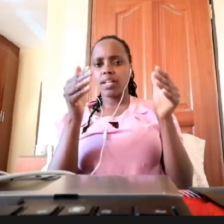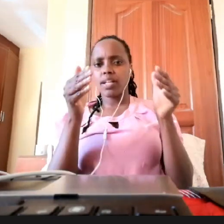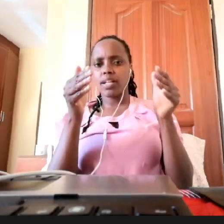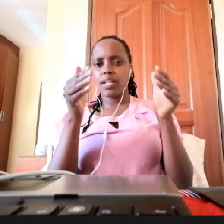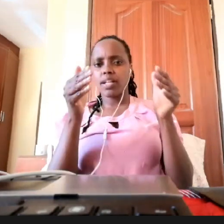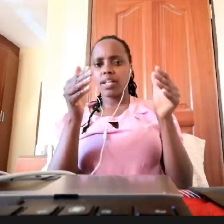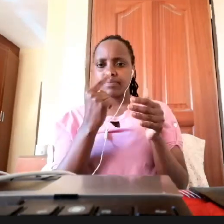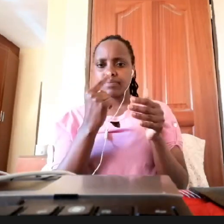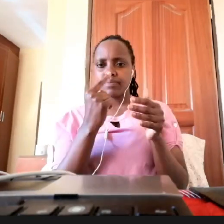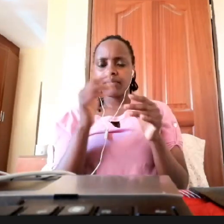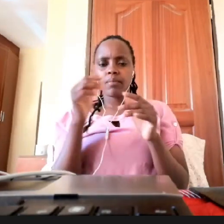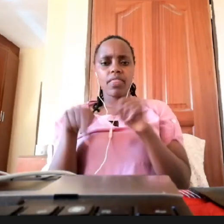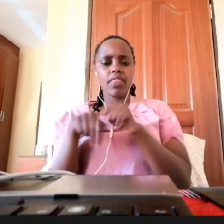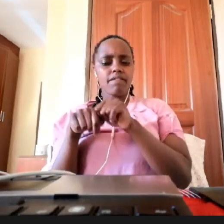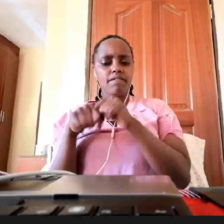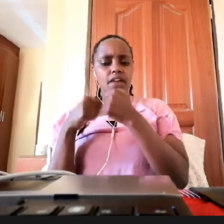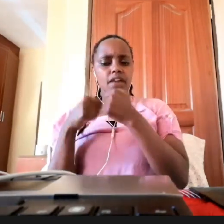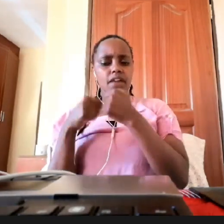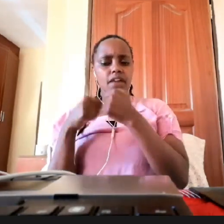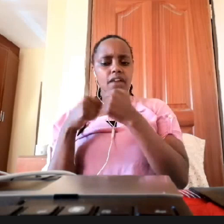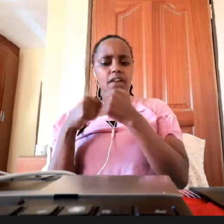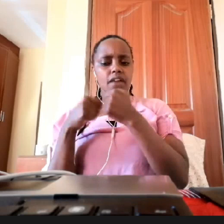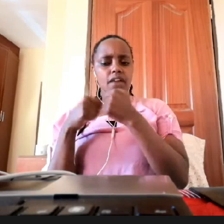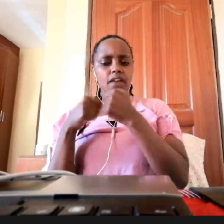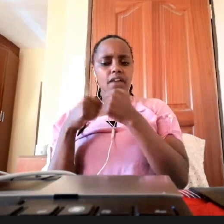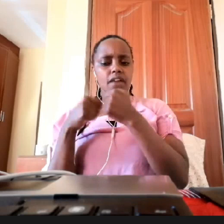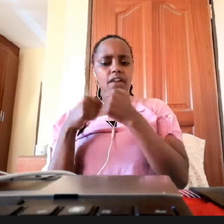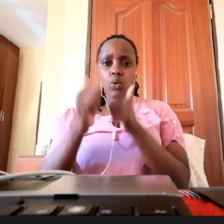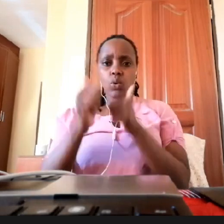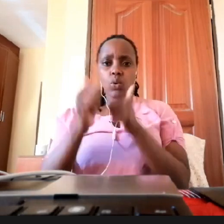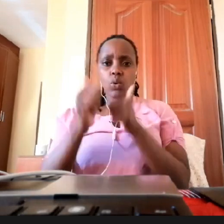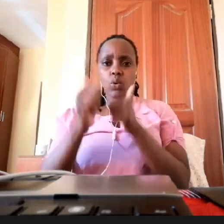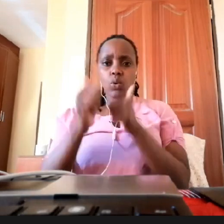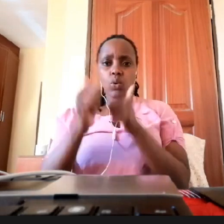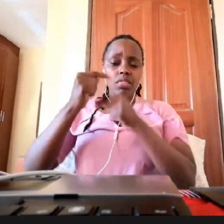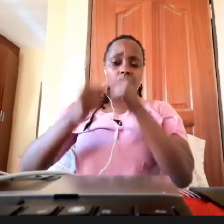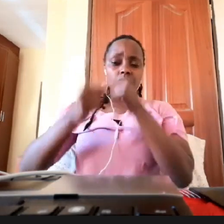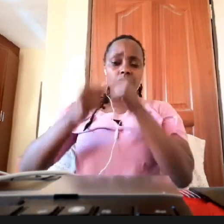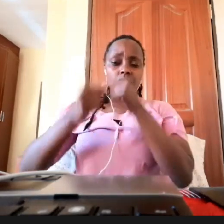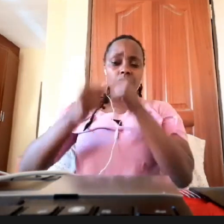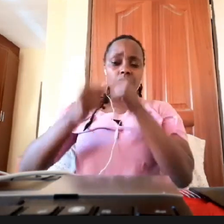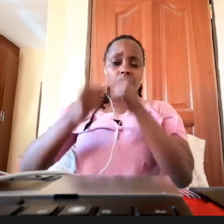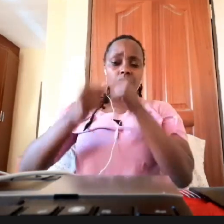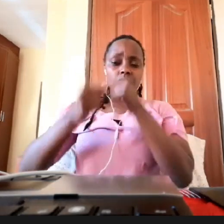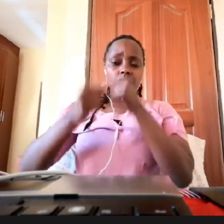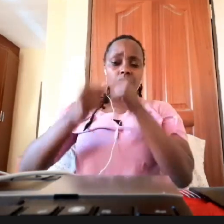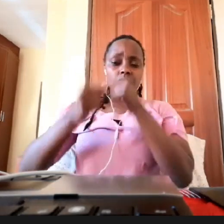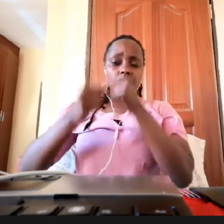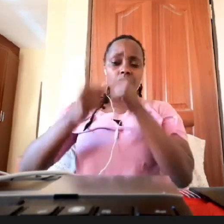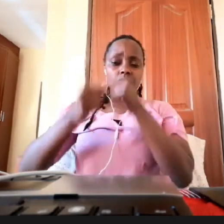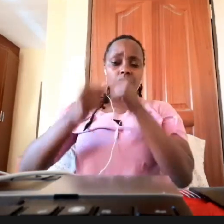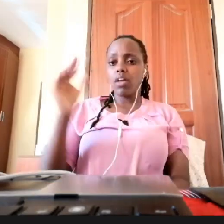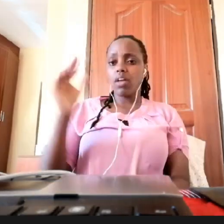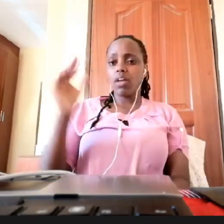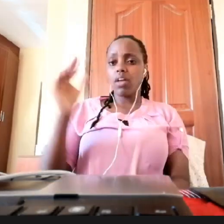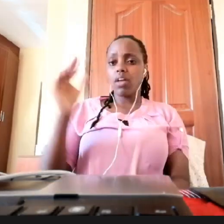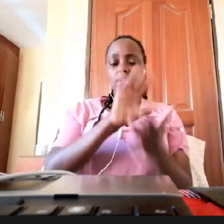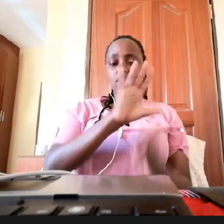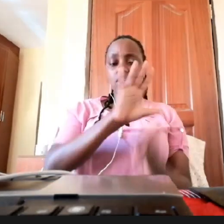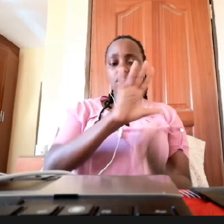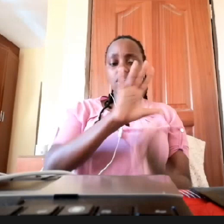the violations of child rights that are increasing and are on the rise in Gabon and in the Central African